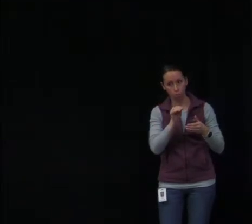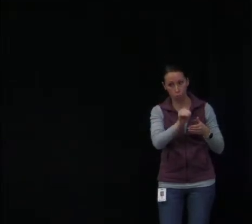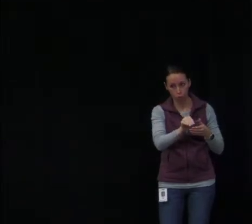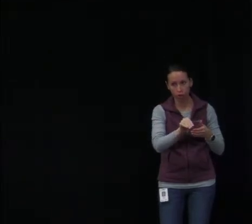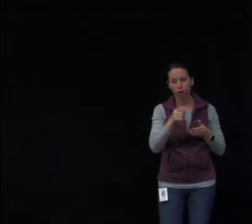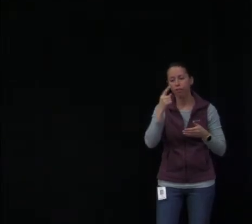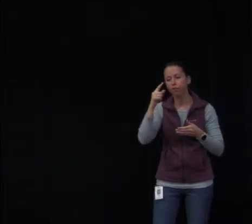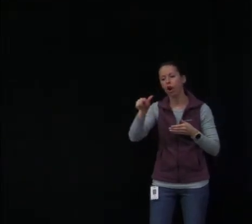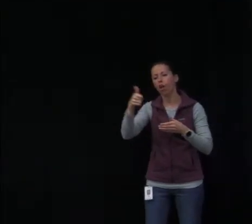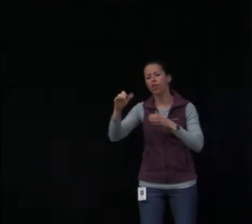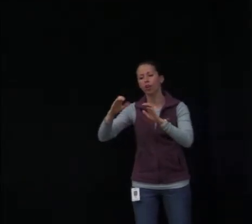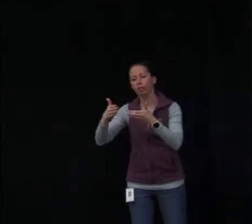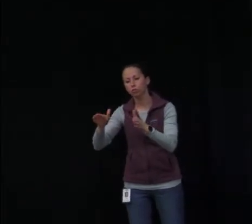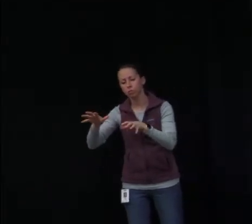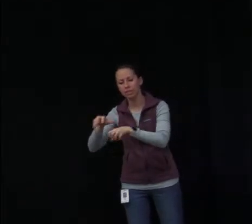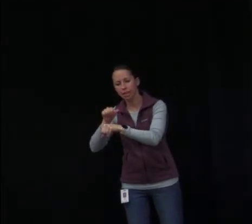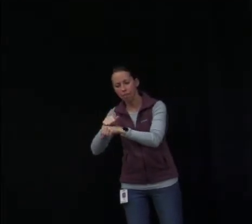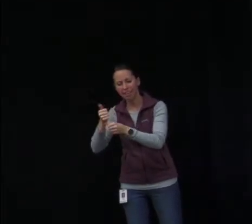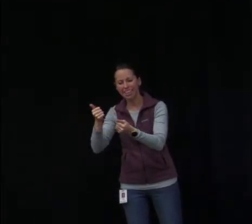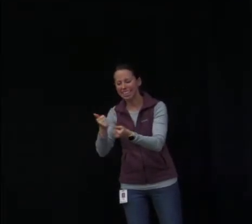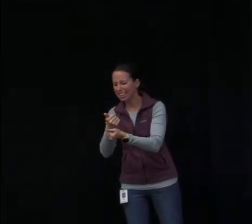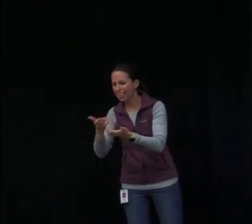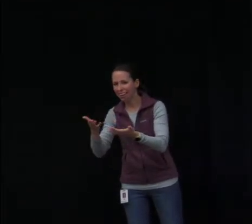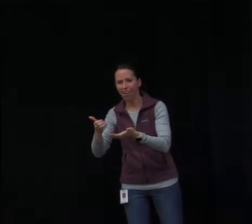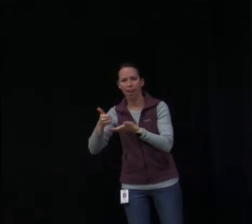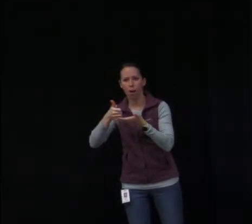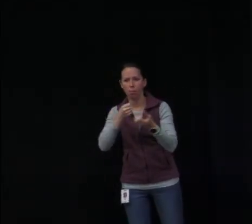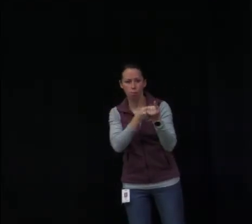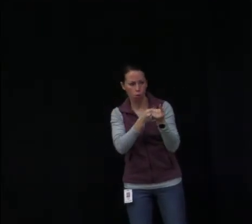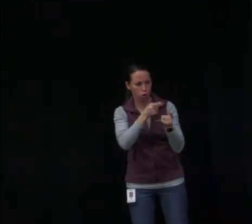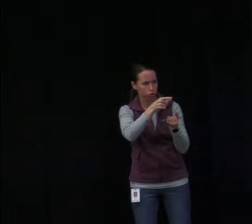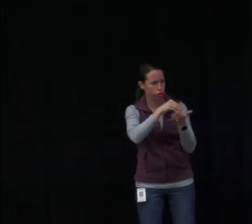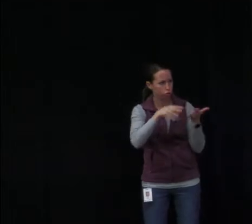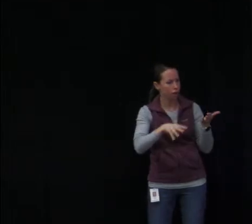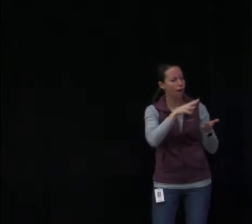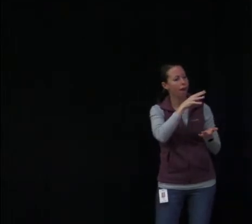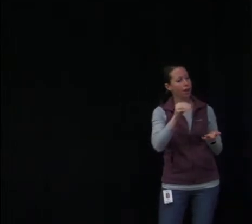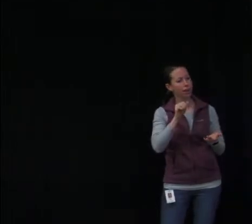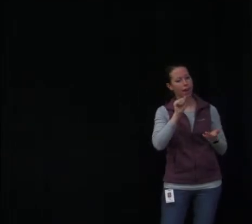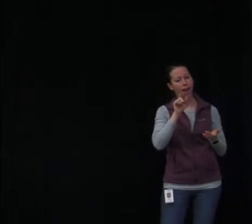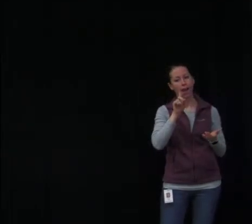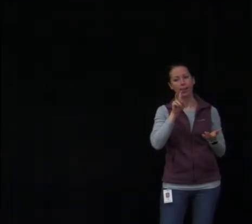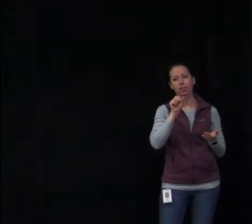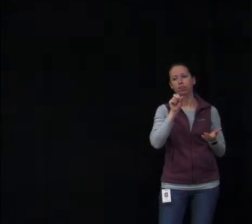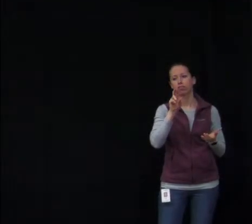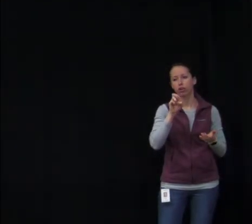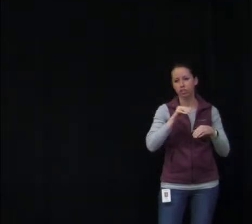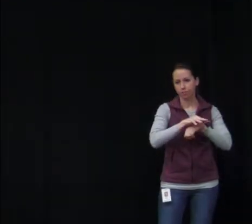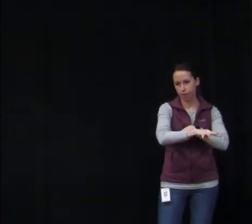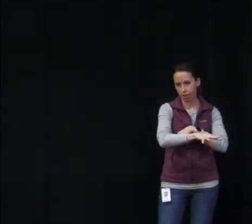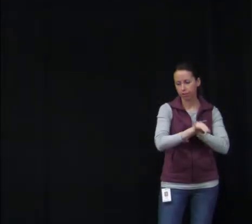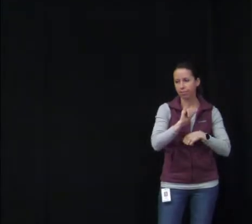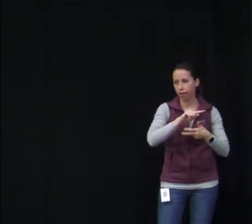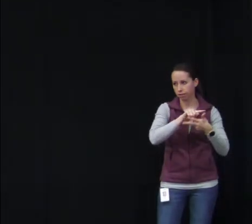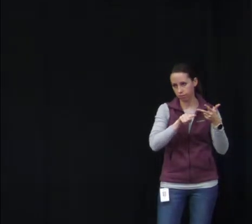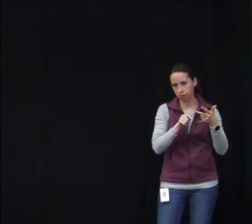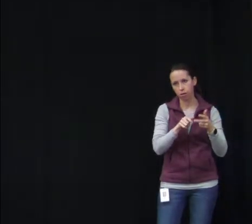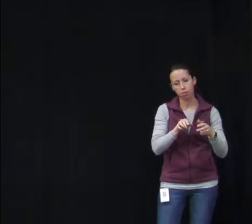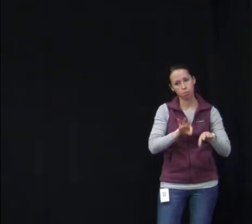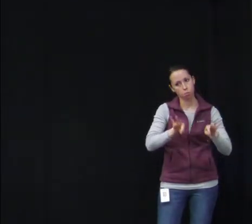just anything that's going to help support the student, and then the adverse effect. So those are the pieces that we want to cover.